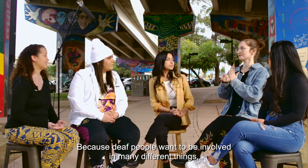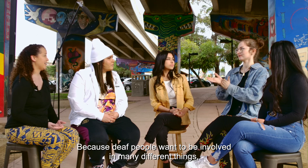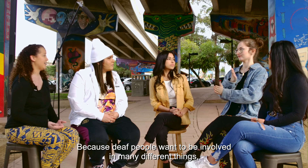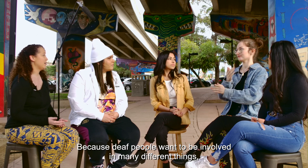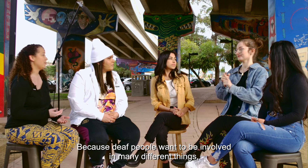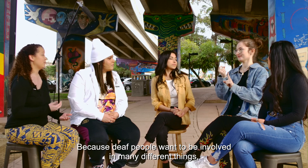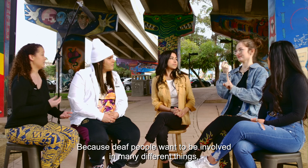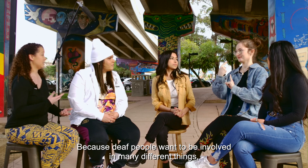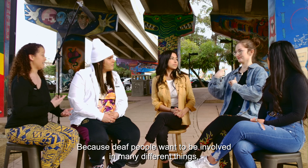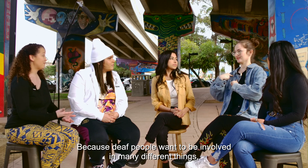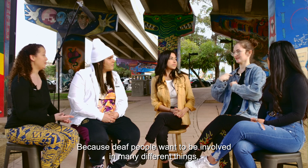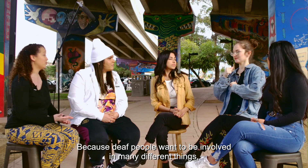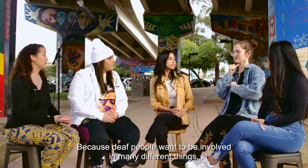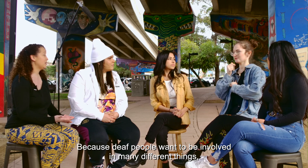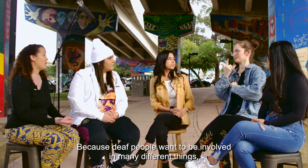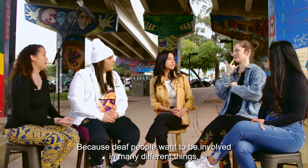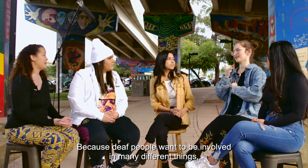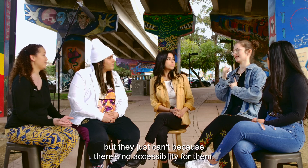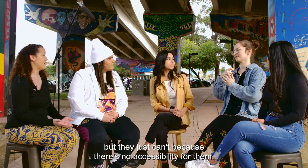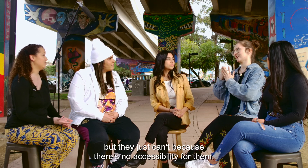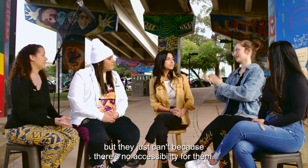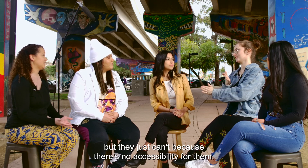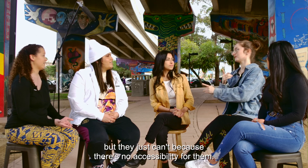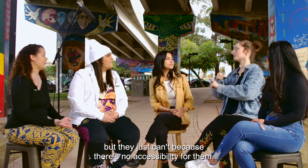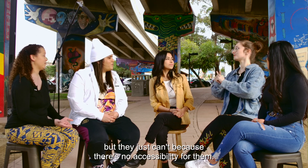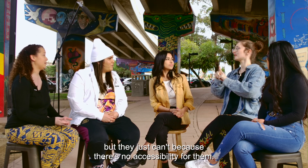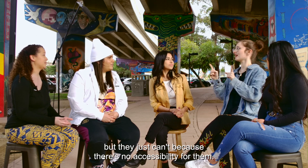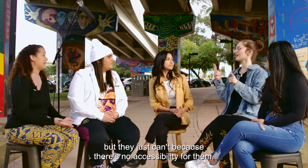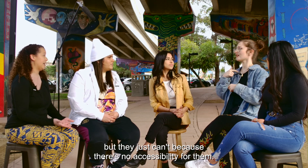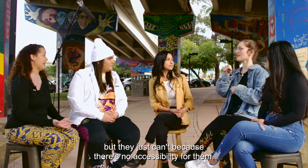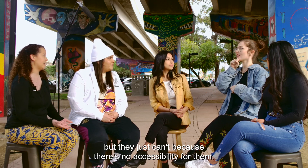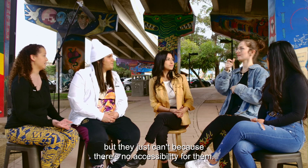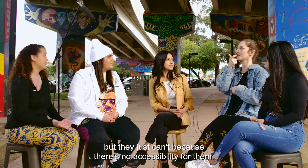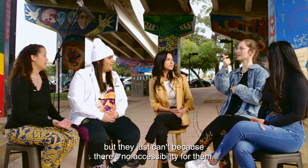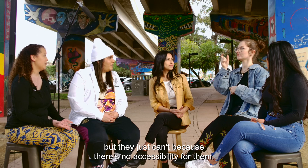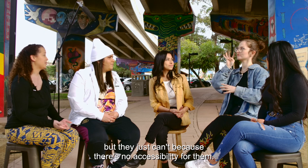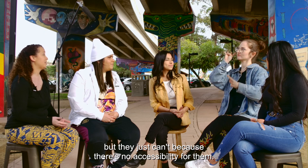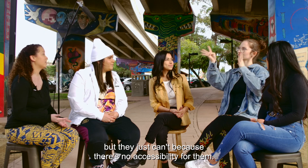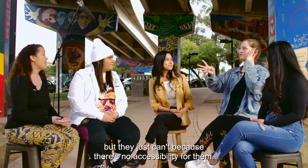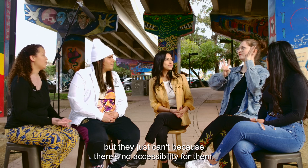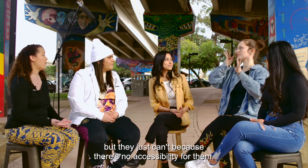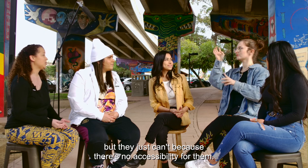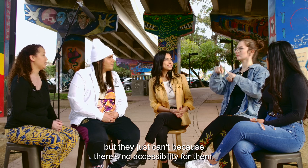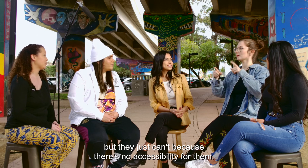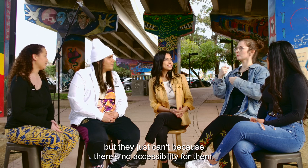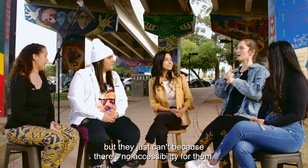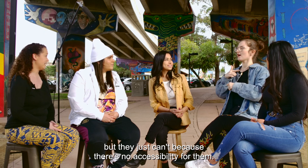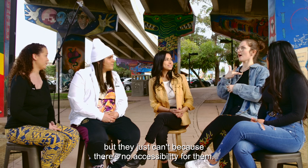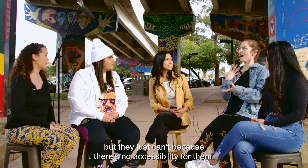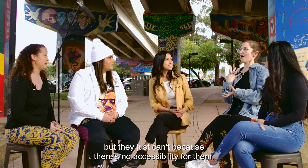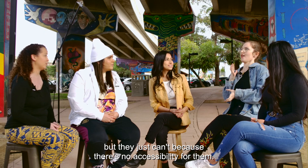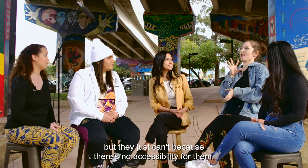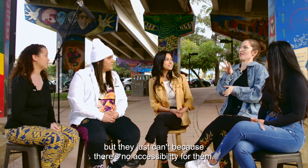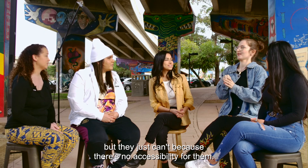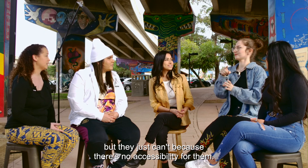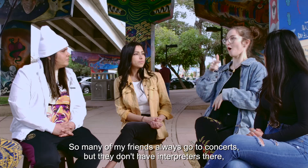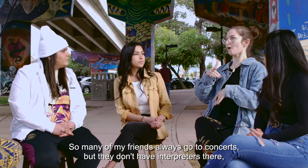Because deaf people want to be involved in many different things, but they just can't because there's no accessibility for them.